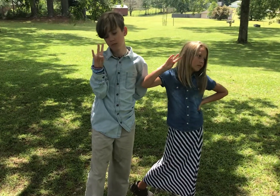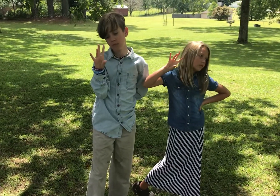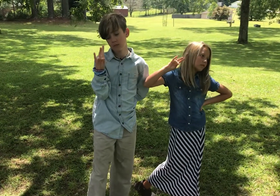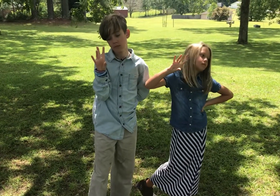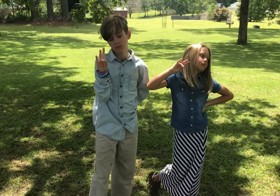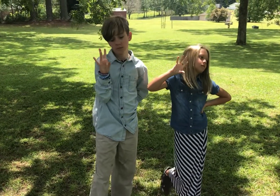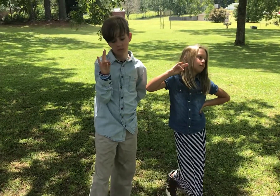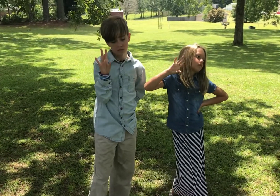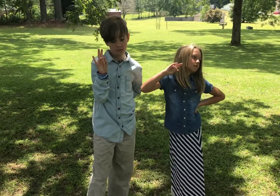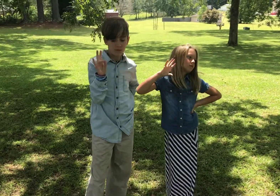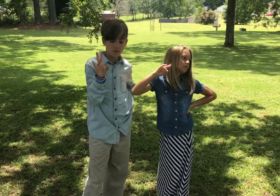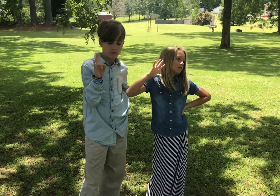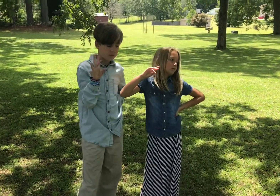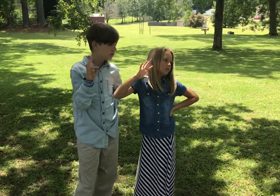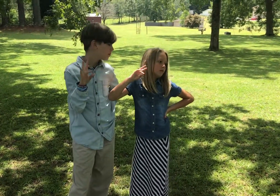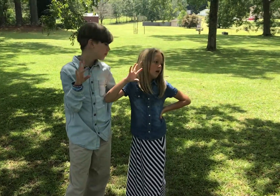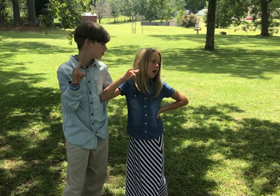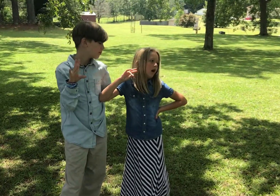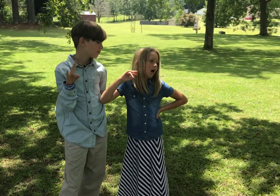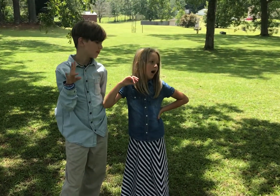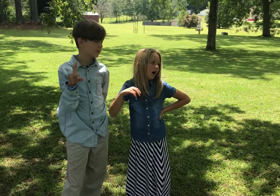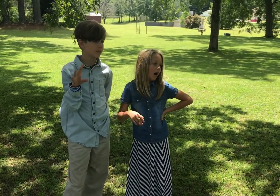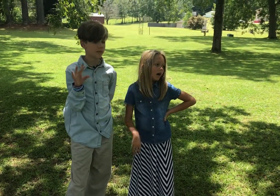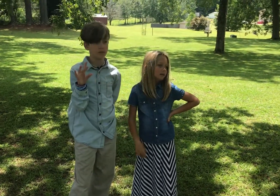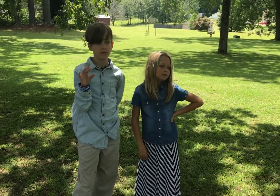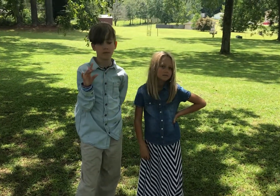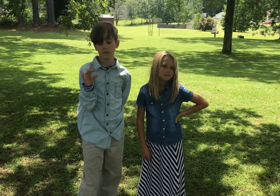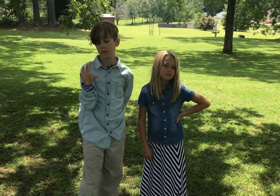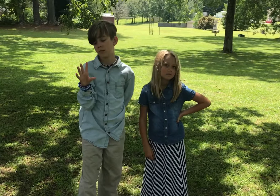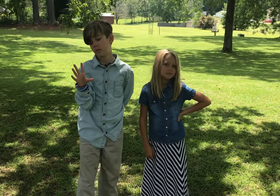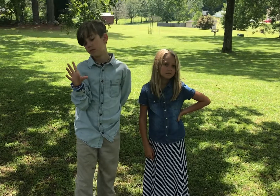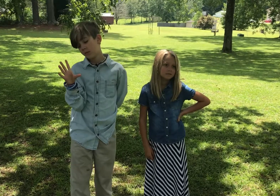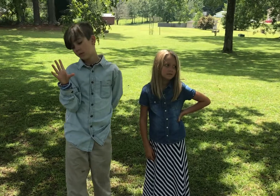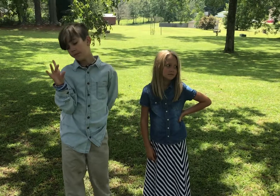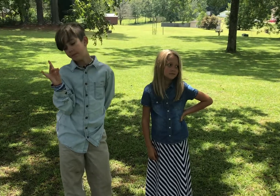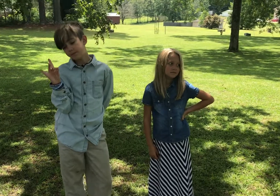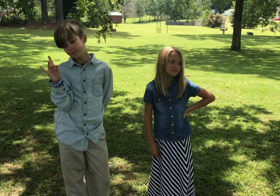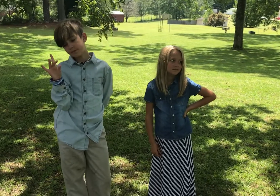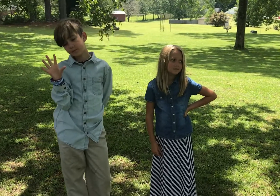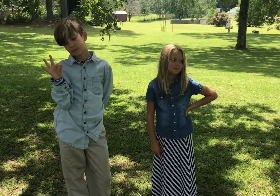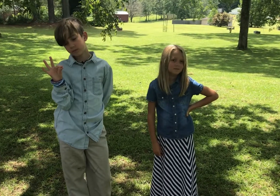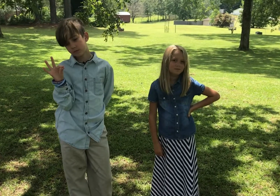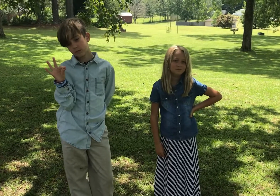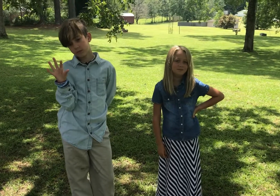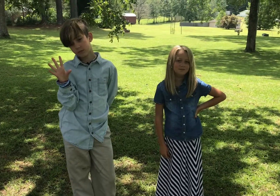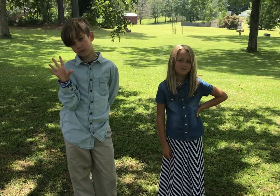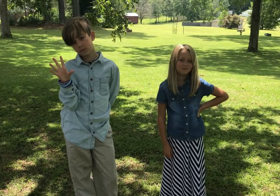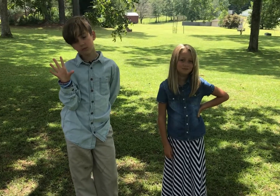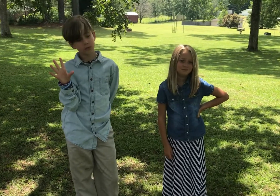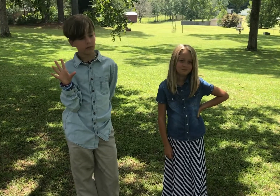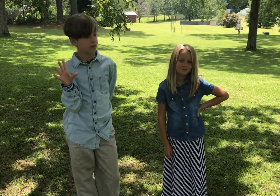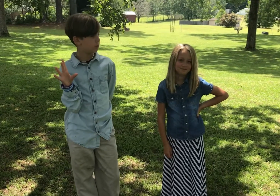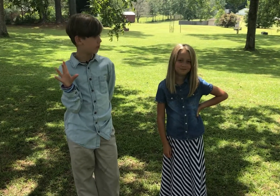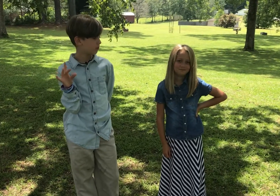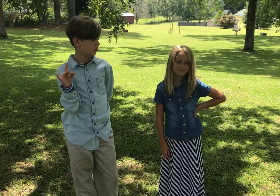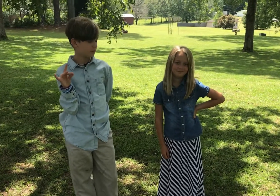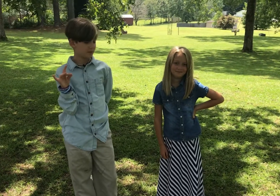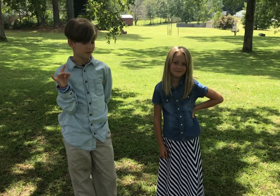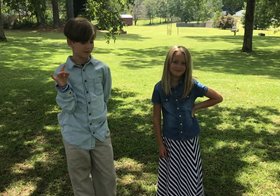thumb. Either one is the sign for 17. For 89, we're just going to sign the numbers 8 and 9.